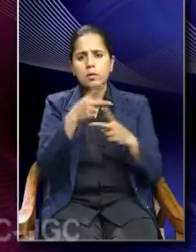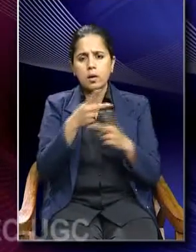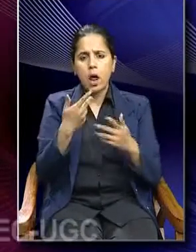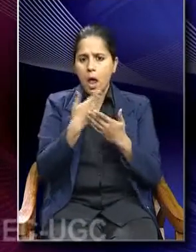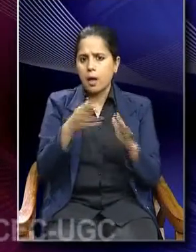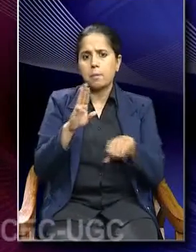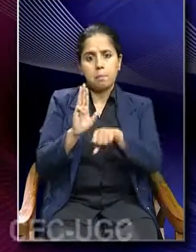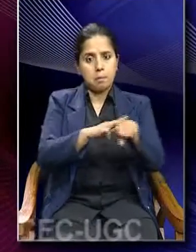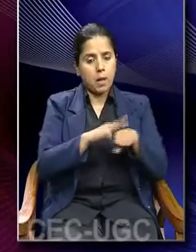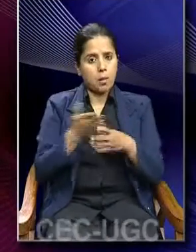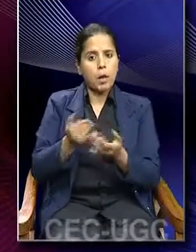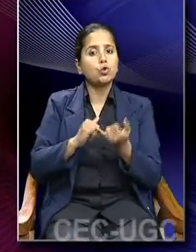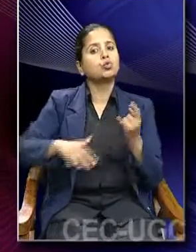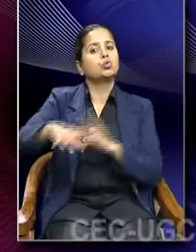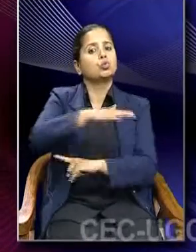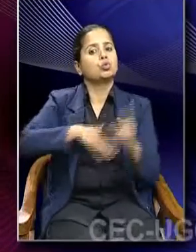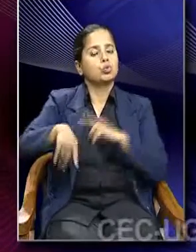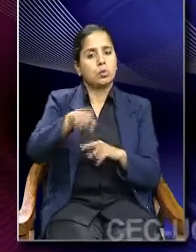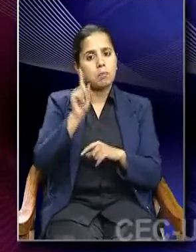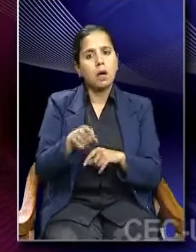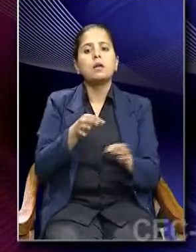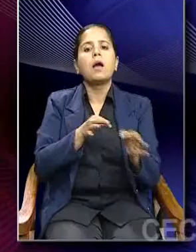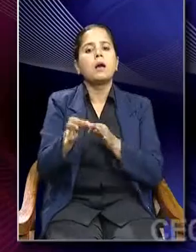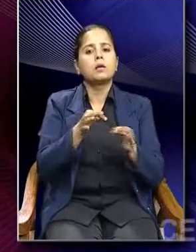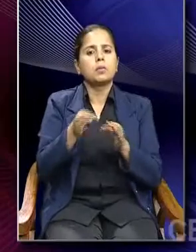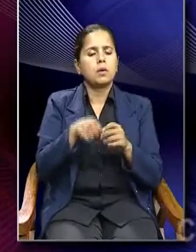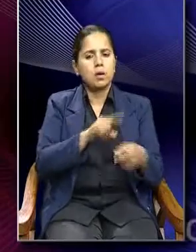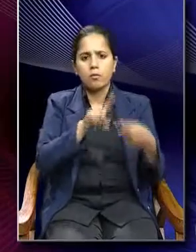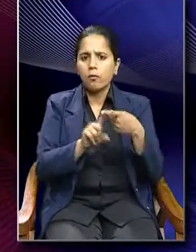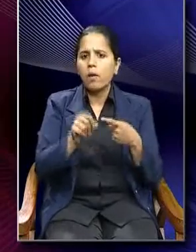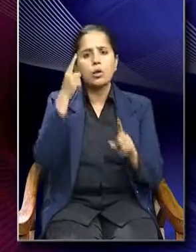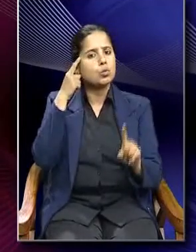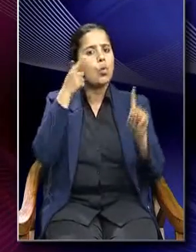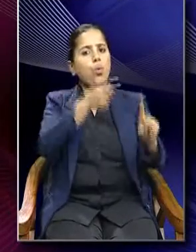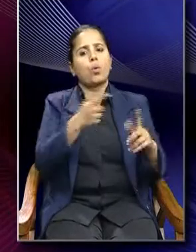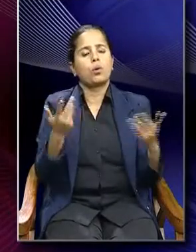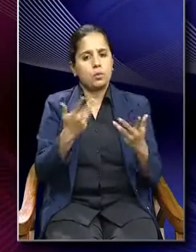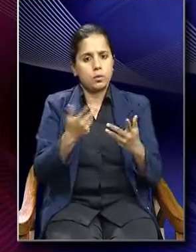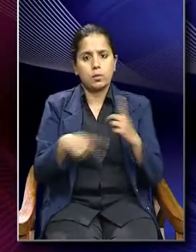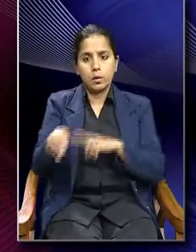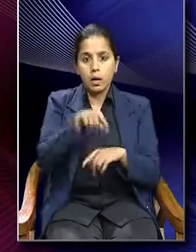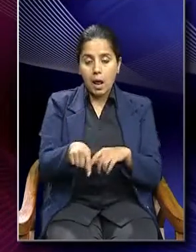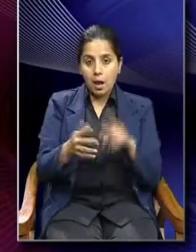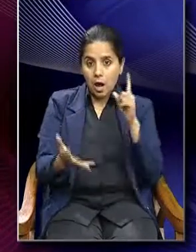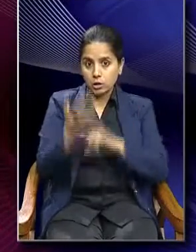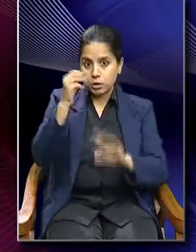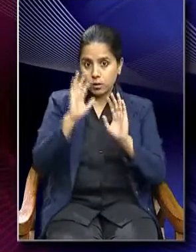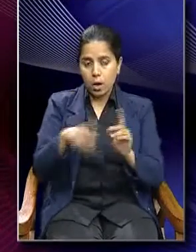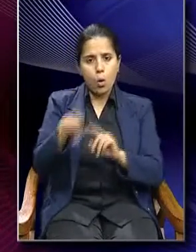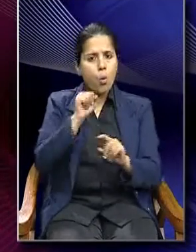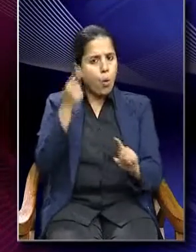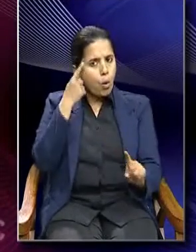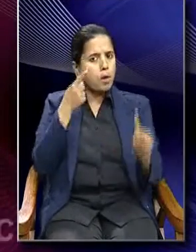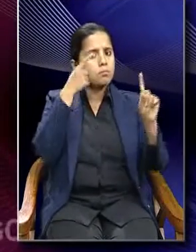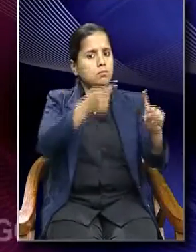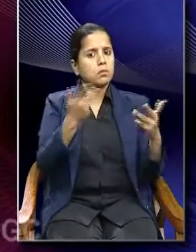member of the society has to define a primary goal, and in attaining these primary goals,